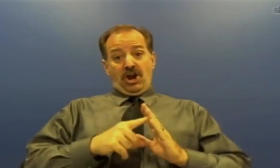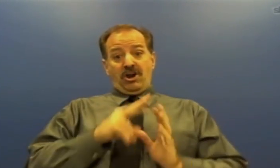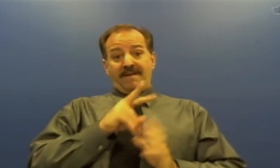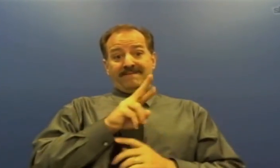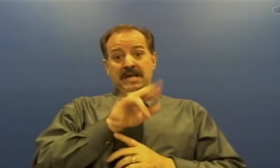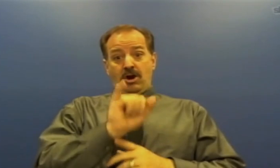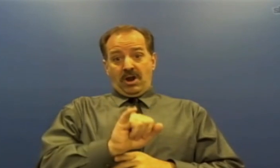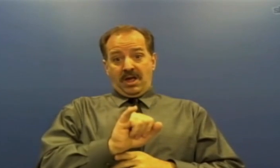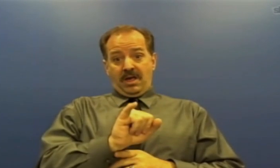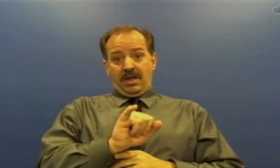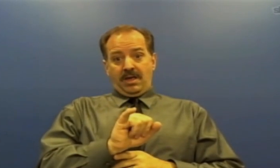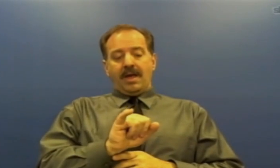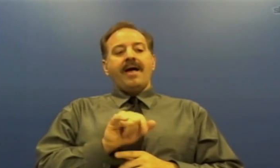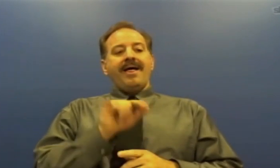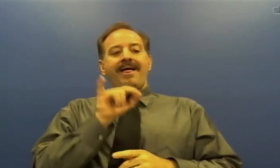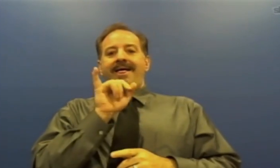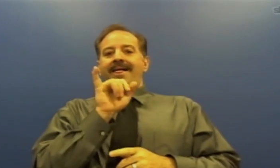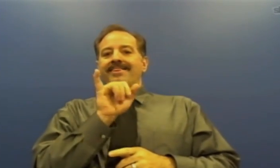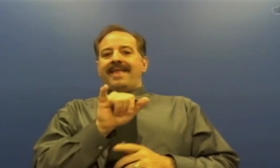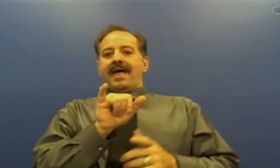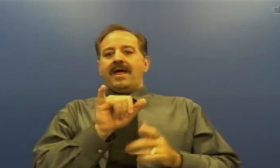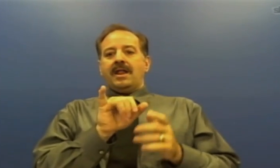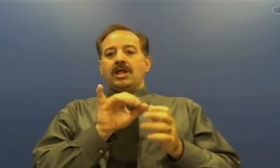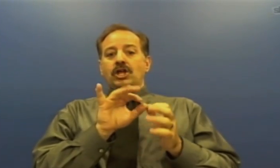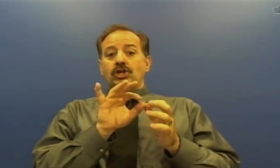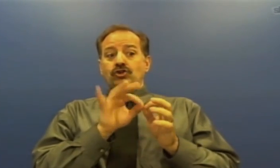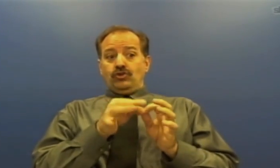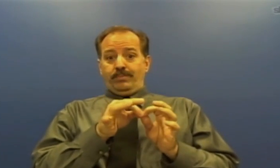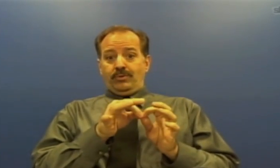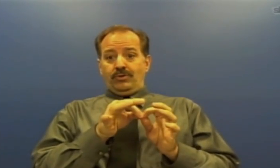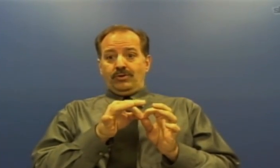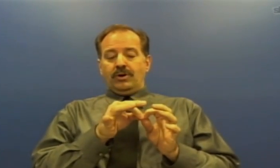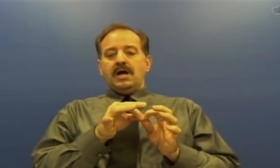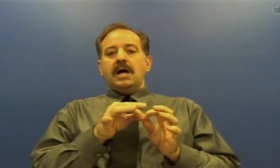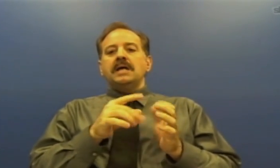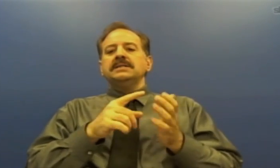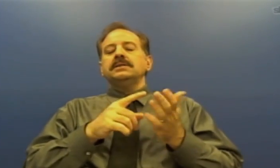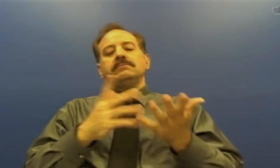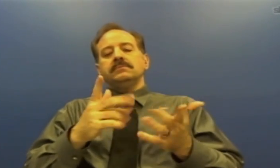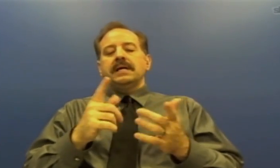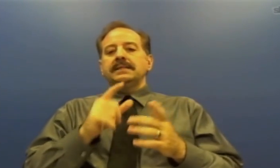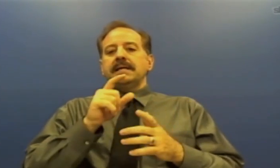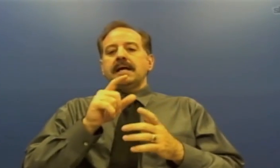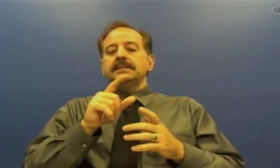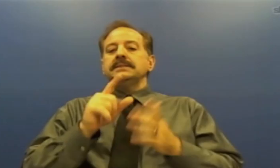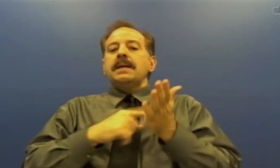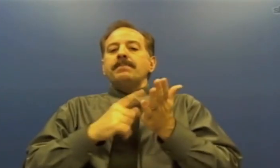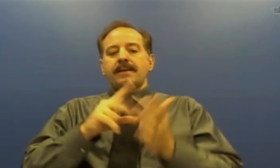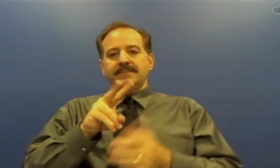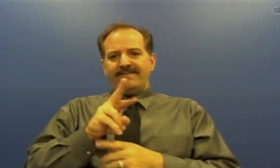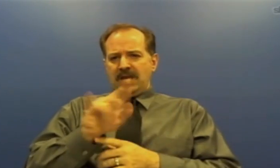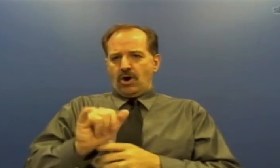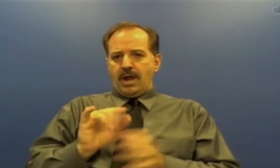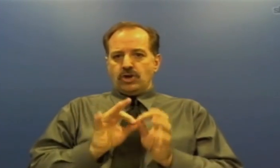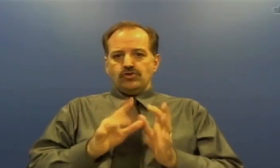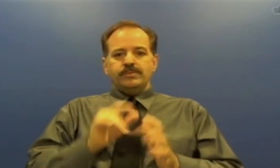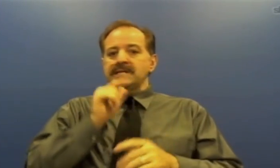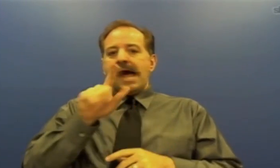of the problems that we've noticed that's a bit of a challenge is that the VRI interpreter, and